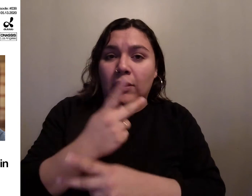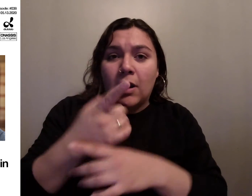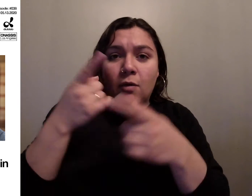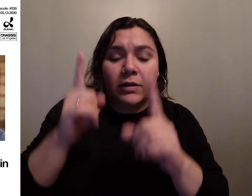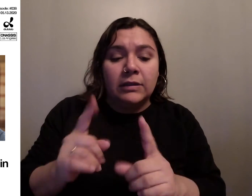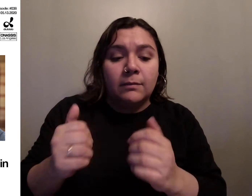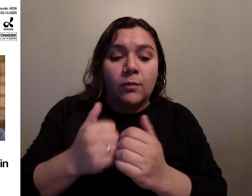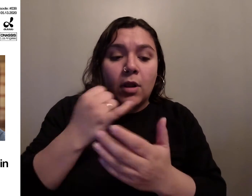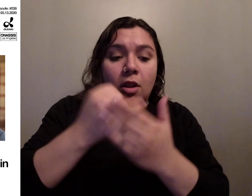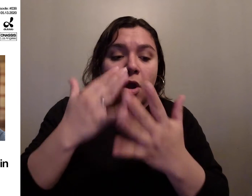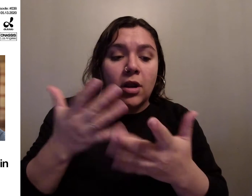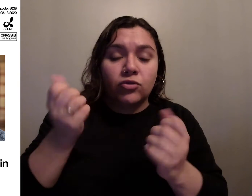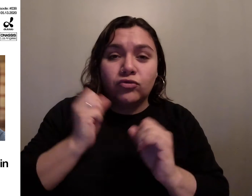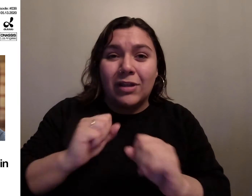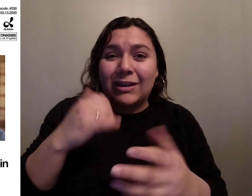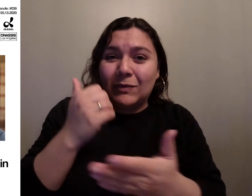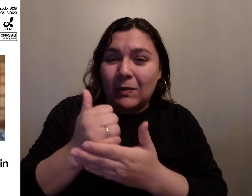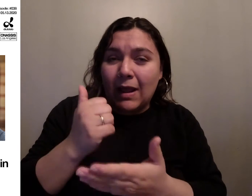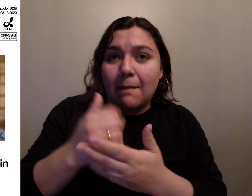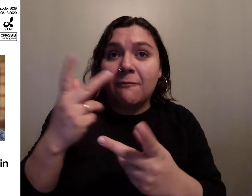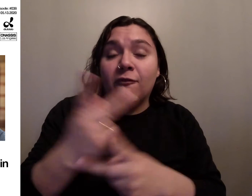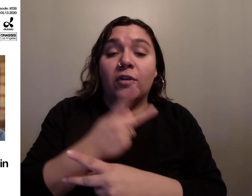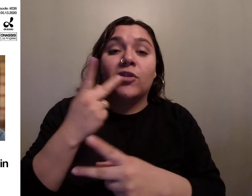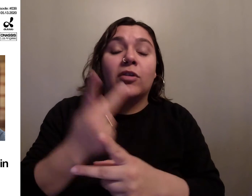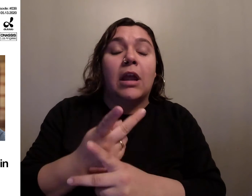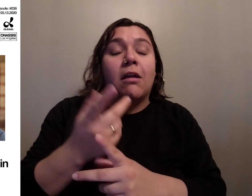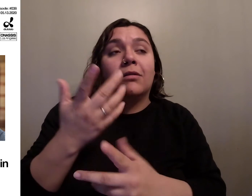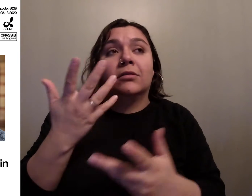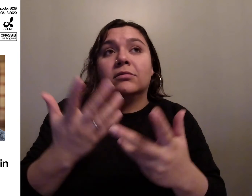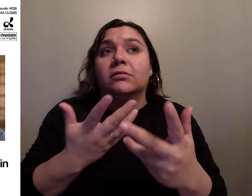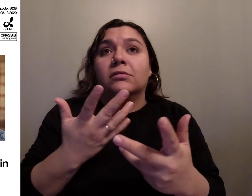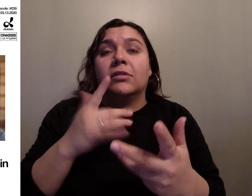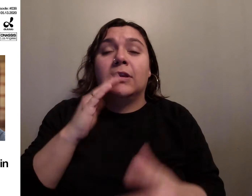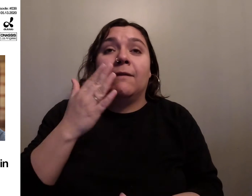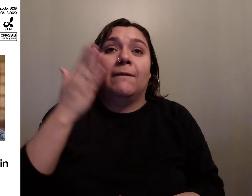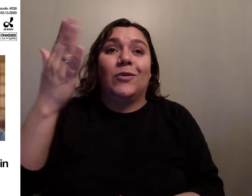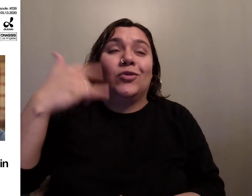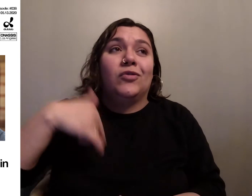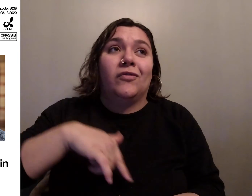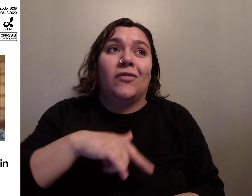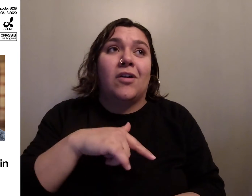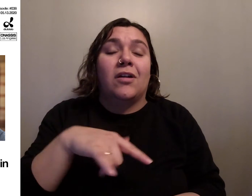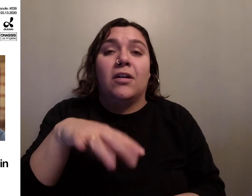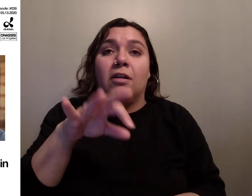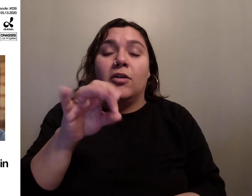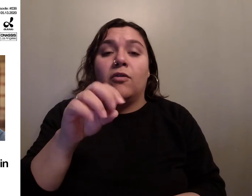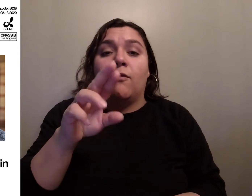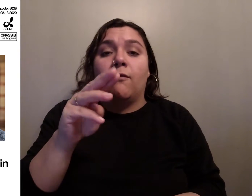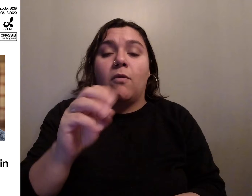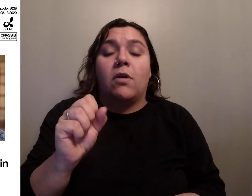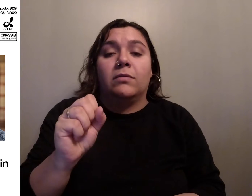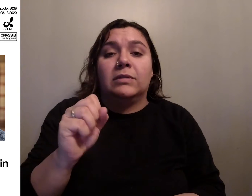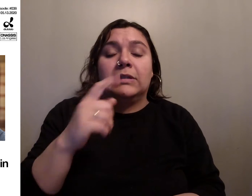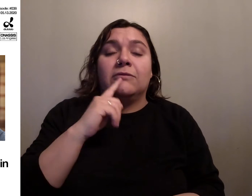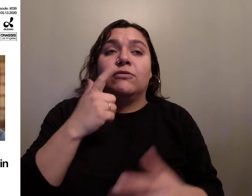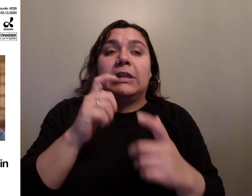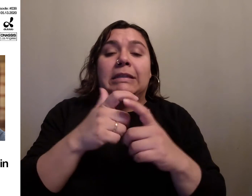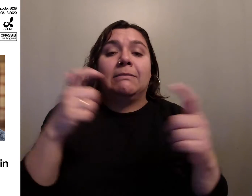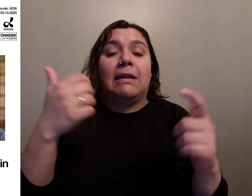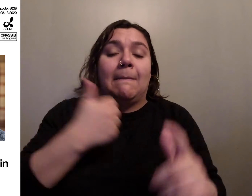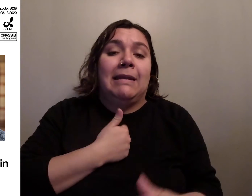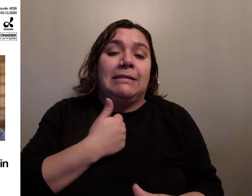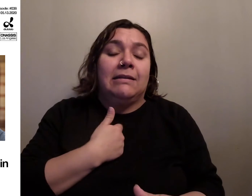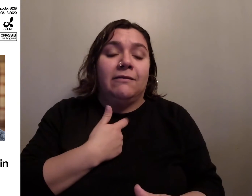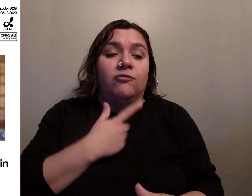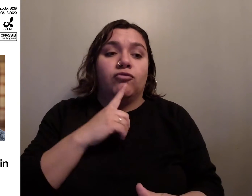after people, finding out what's going on with artists, trying to help, figuring out the, future of our